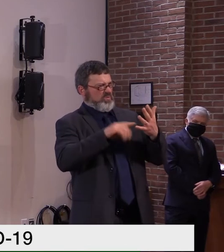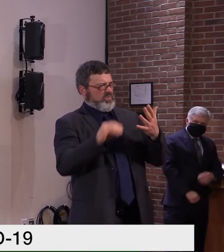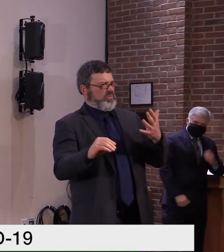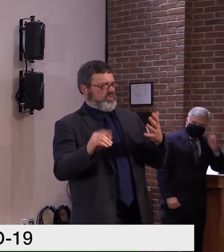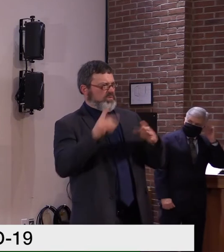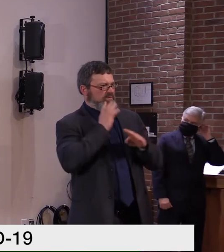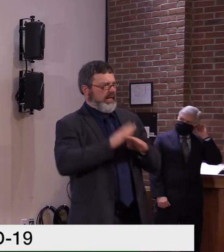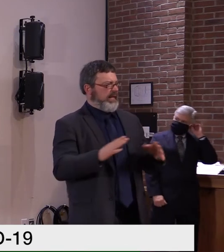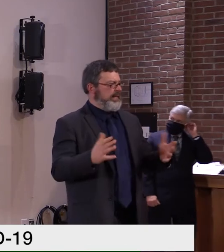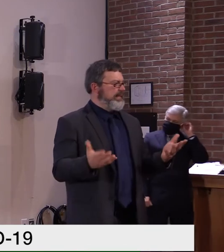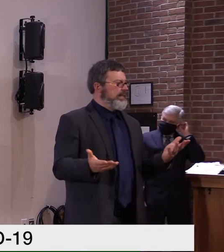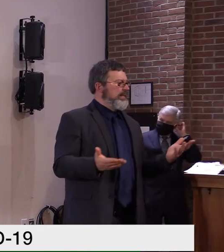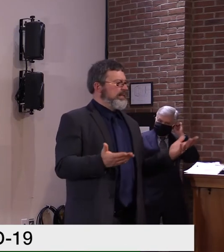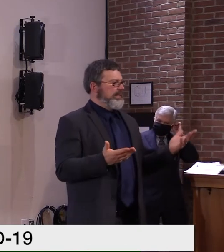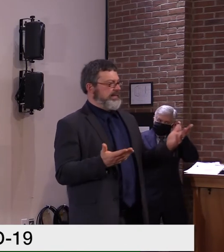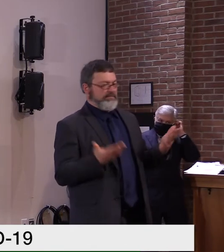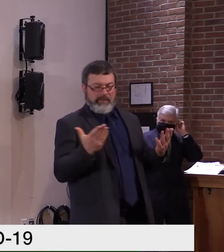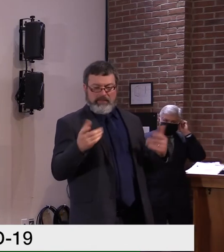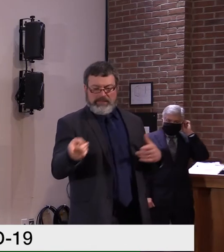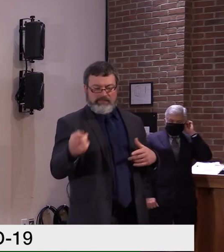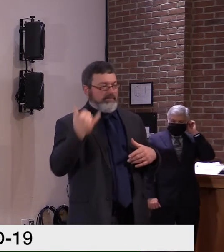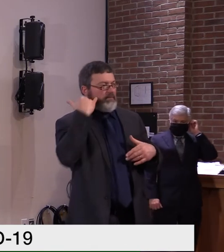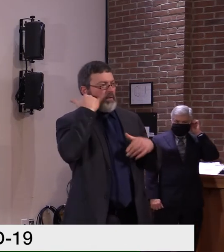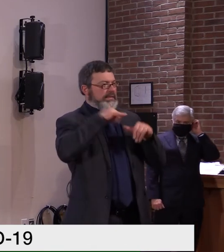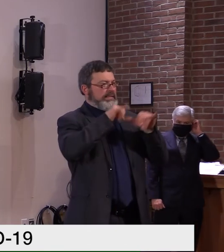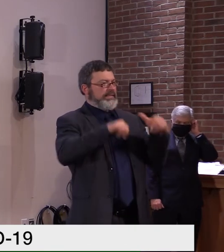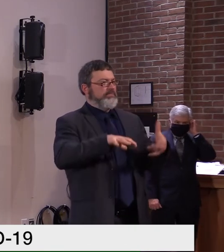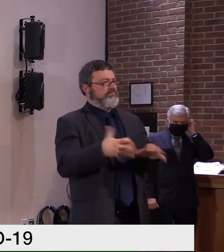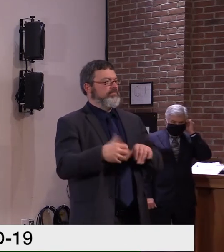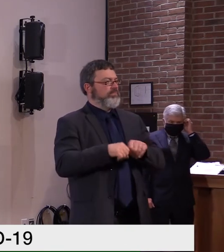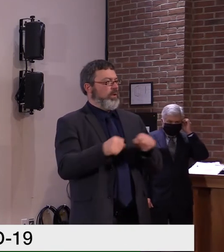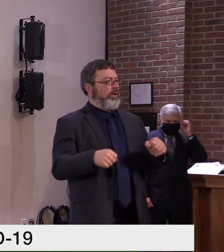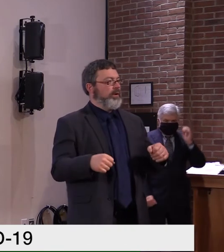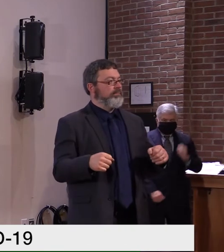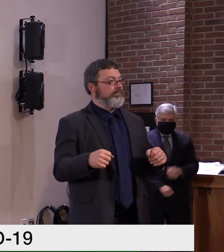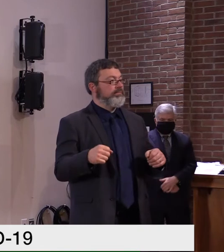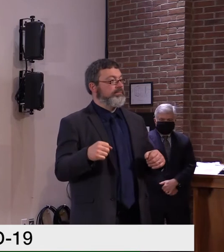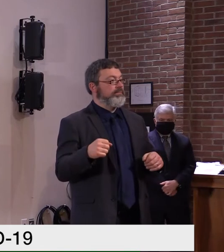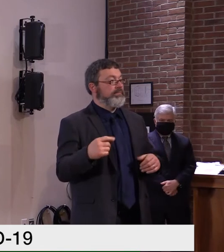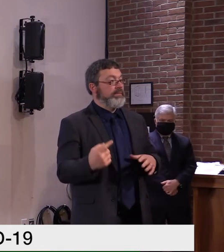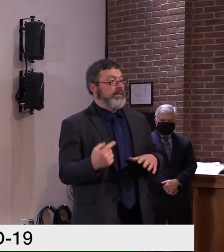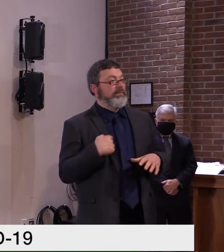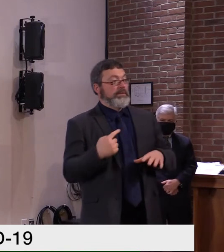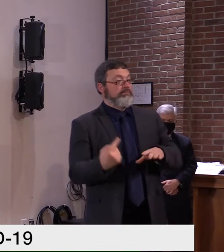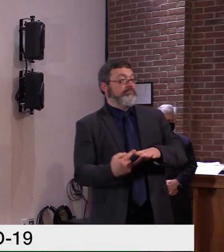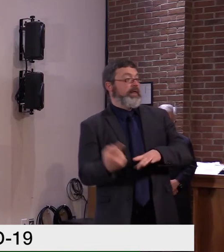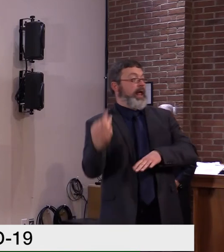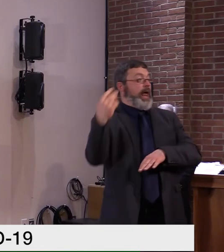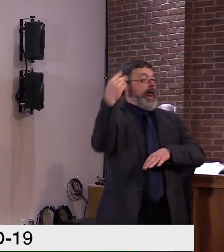I think I will go back to Joe from the Barton Chronicle.